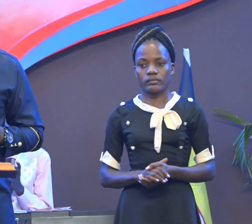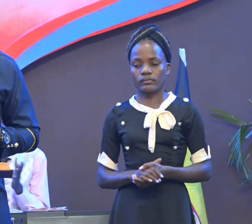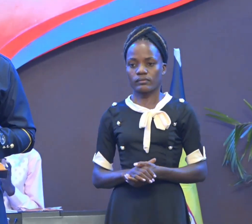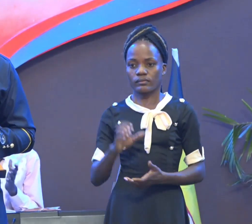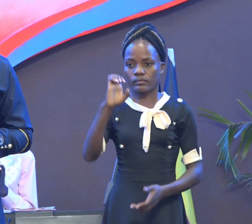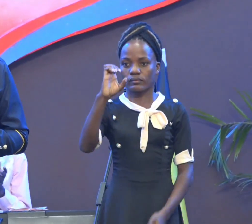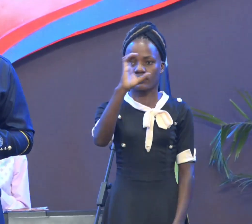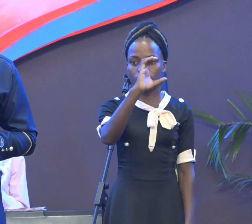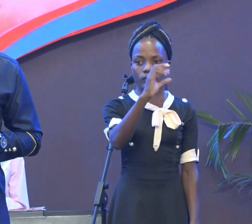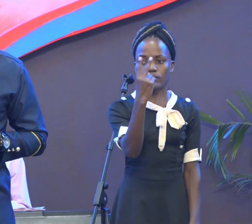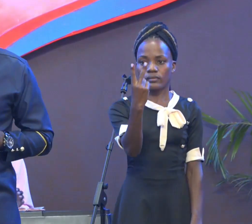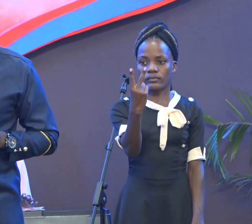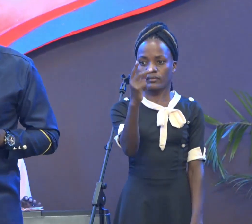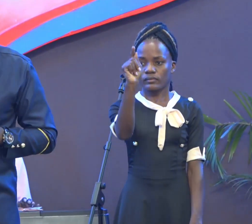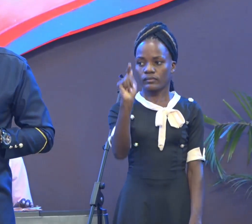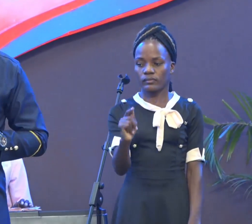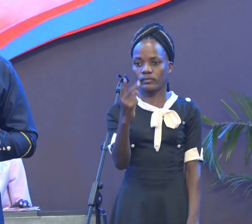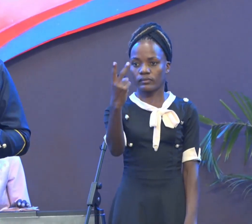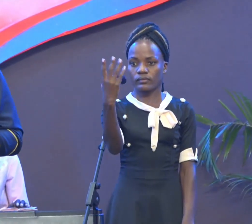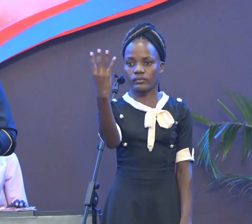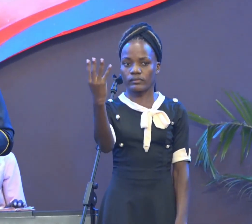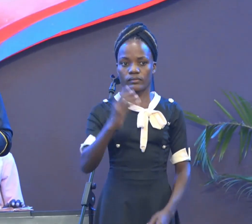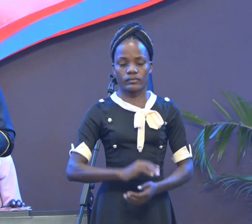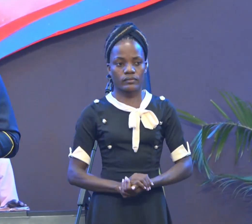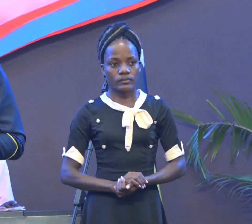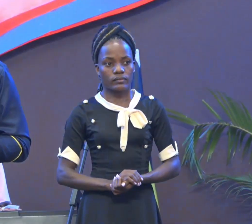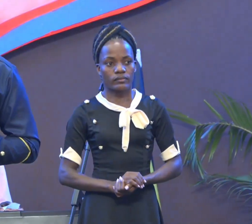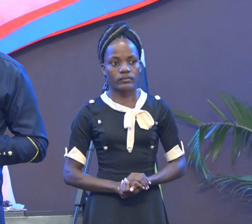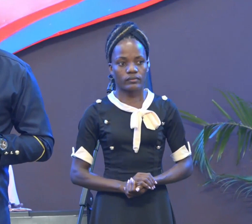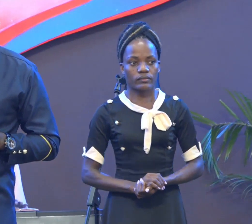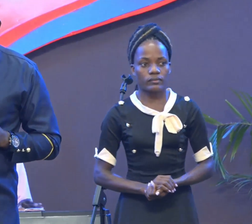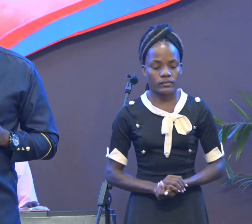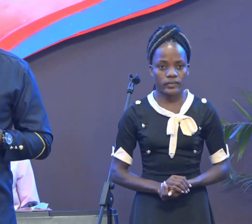Mubuli zibiri abiri musa. Abiri munya. Ecclesiastes